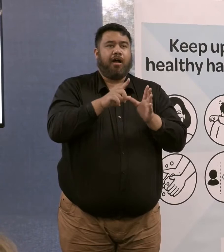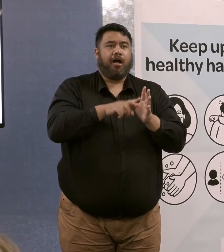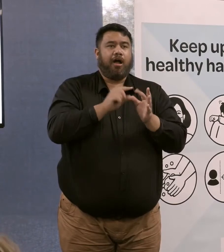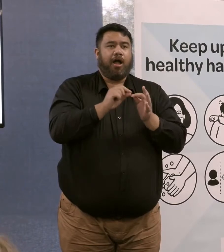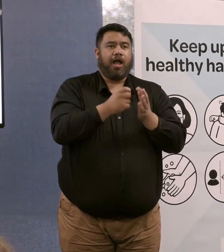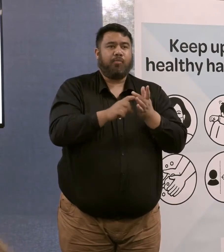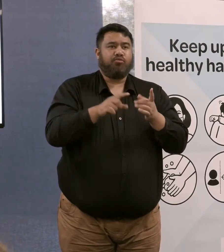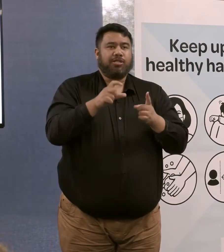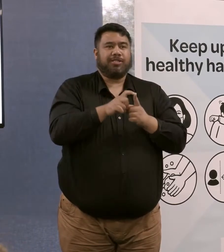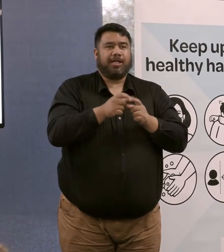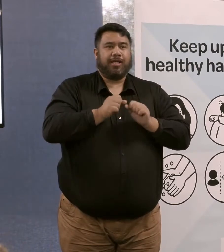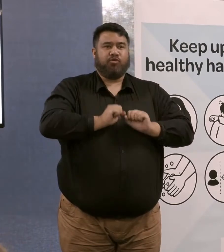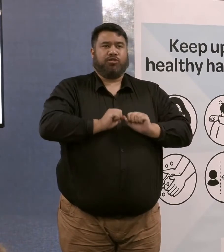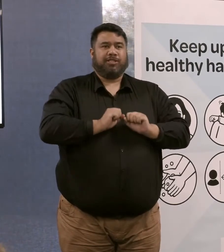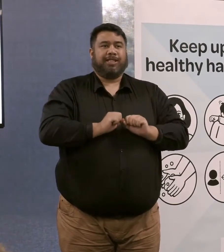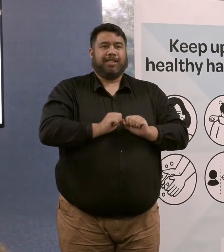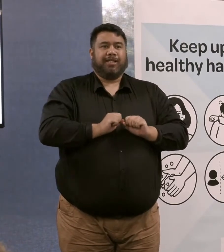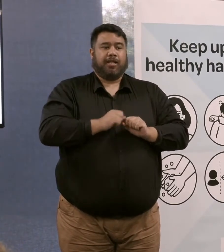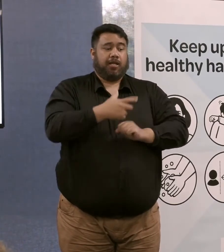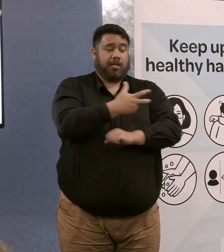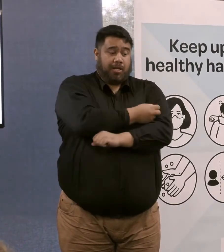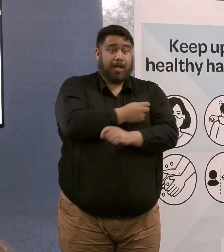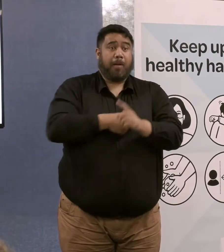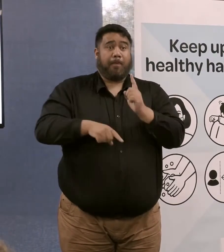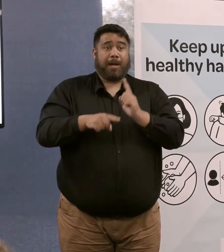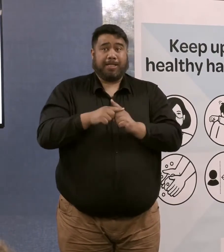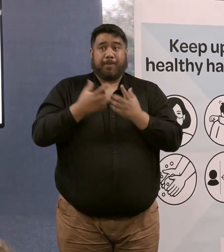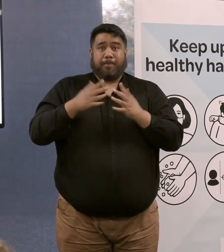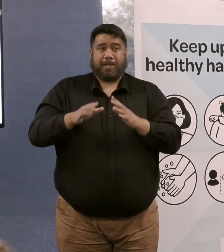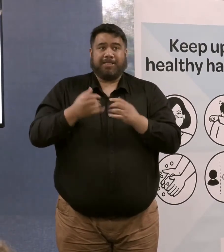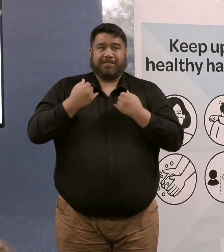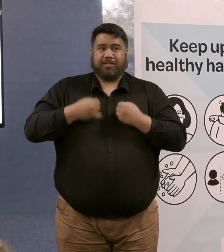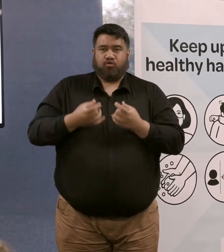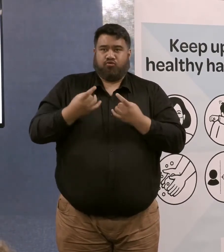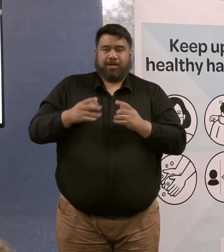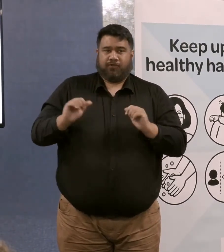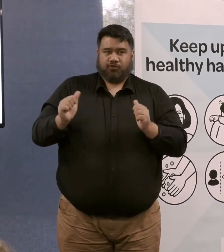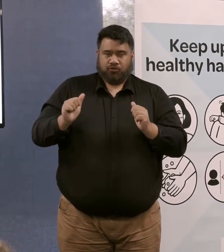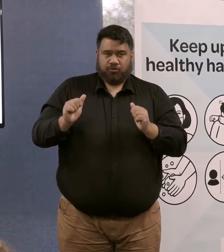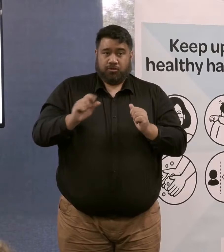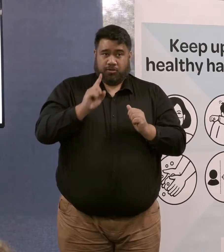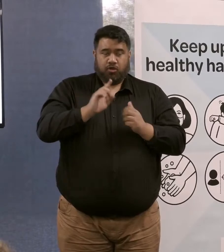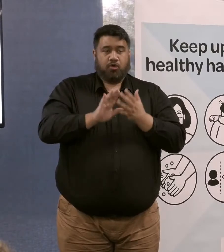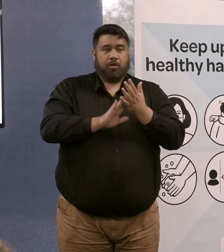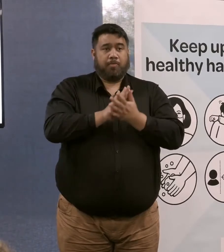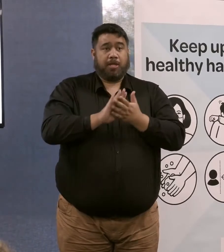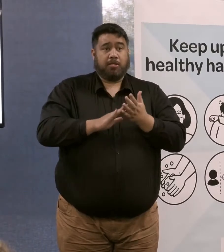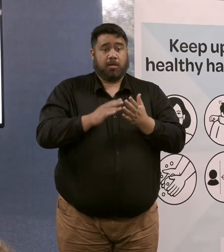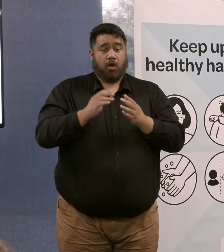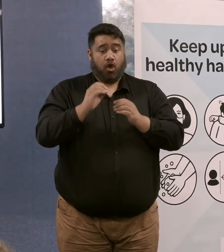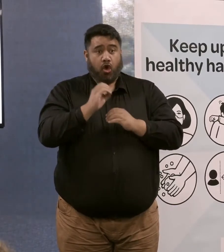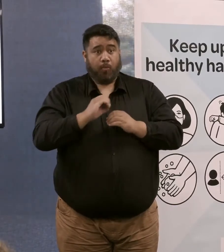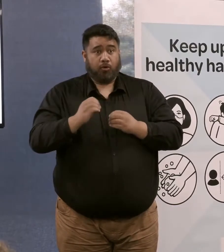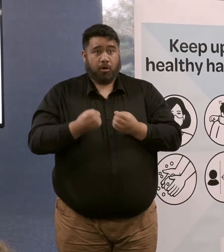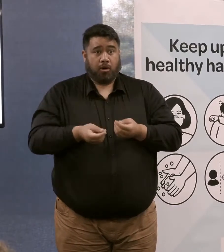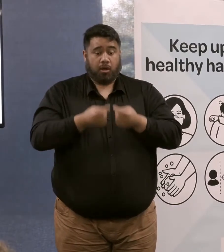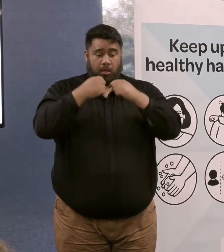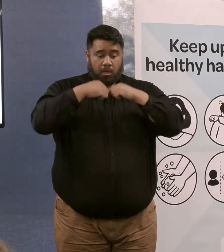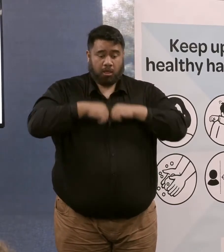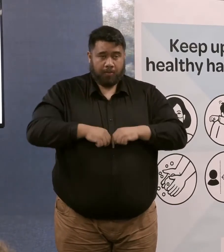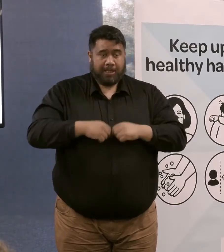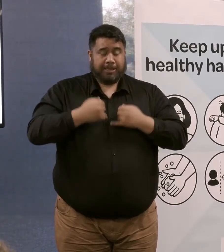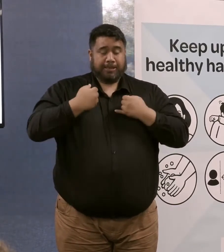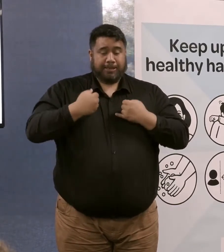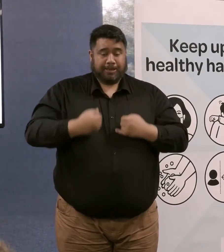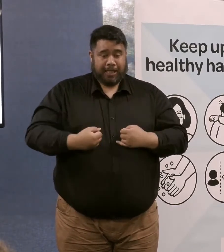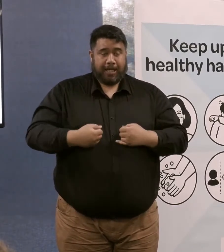been published recently that show that for people who have had Omicron infection, if they